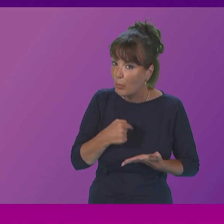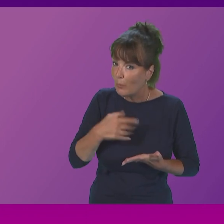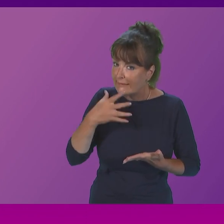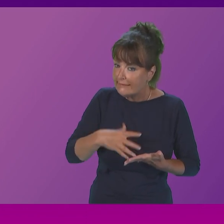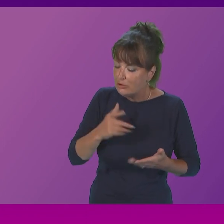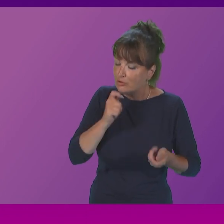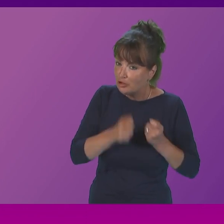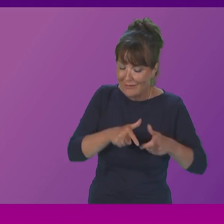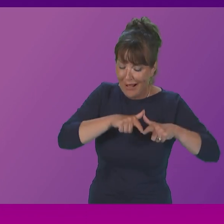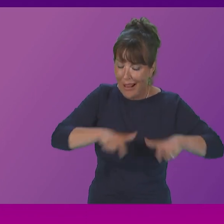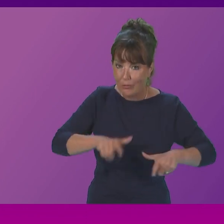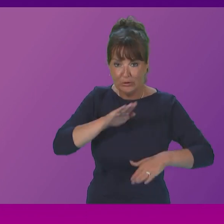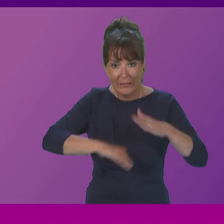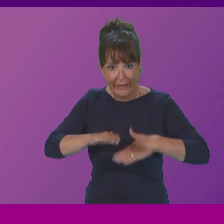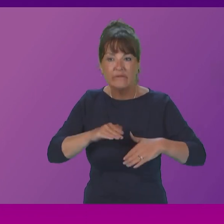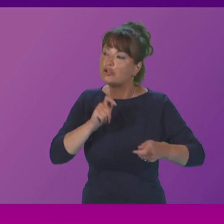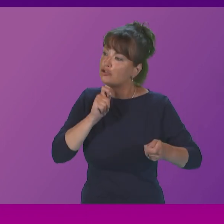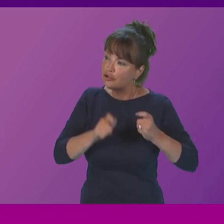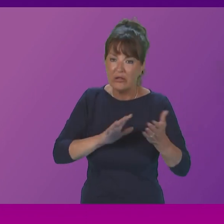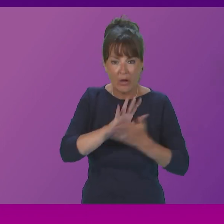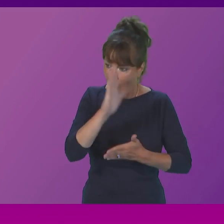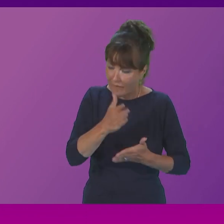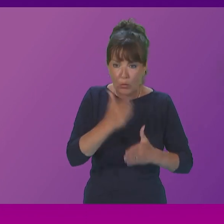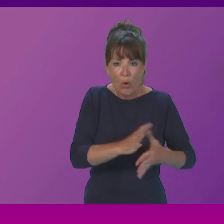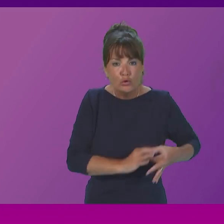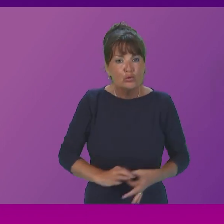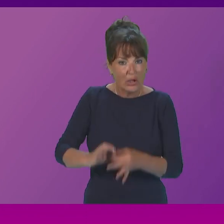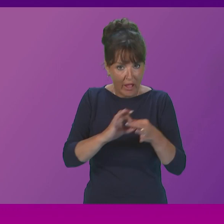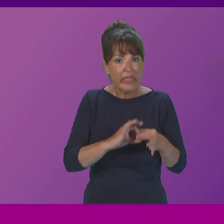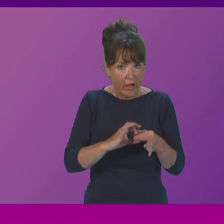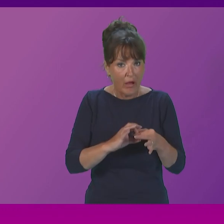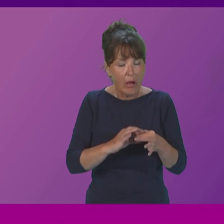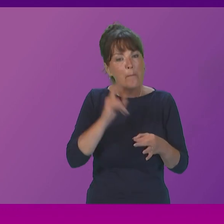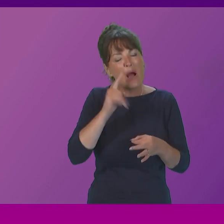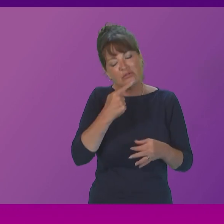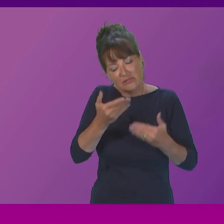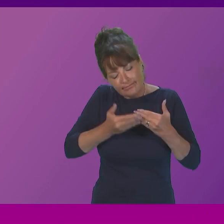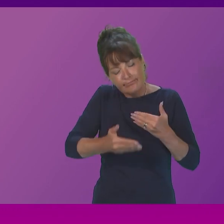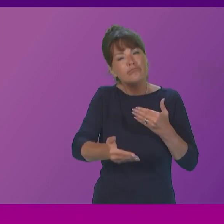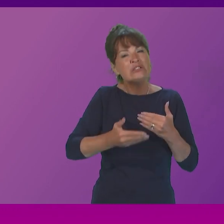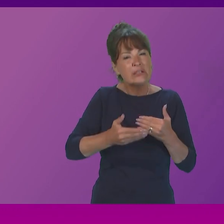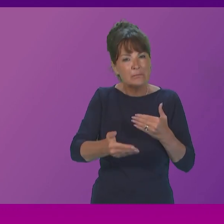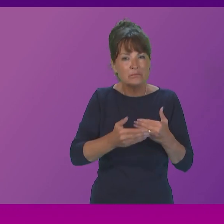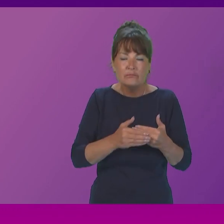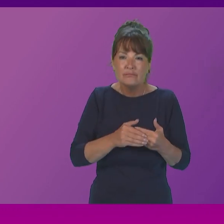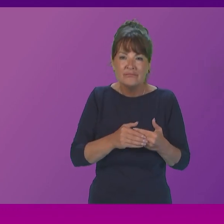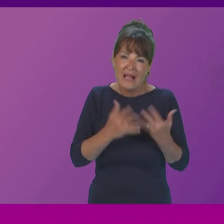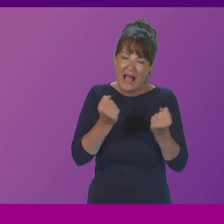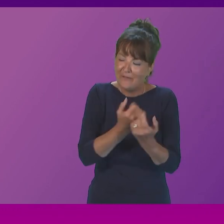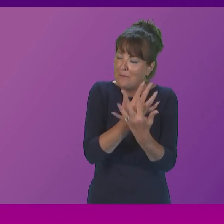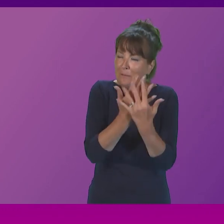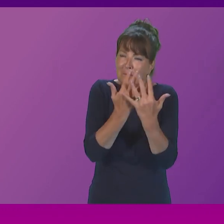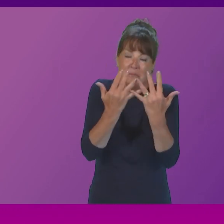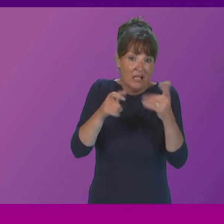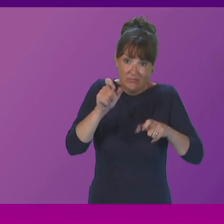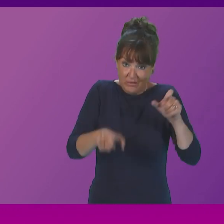So we need to work on that, all of us collectively. But in the meantime, I would say that there are many, many people